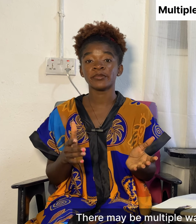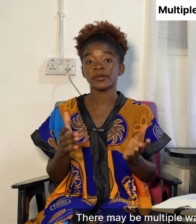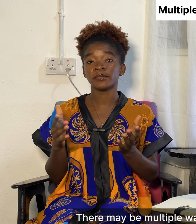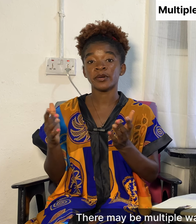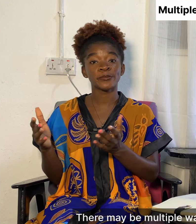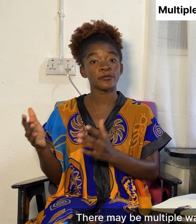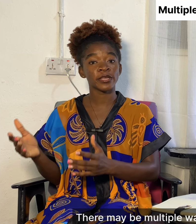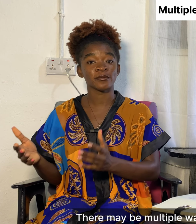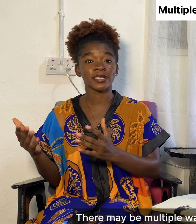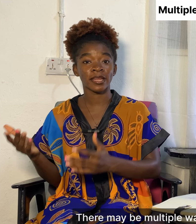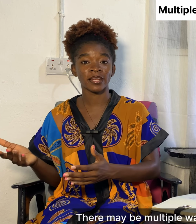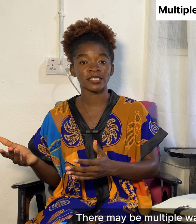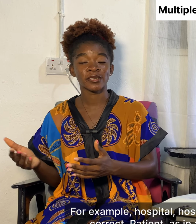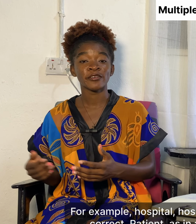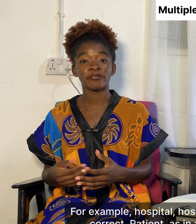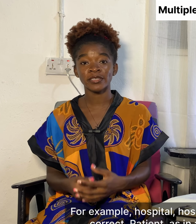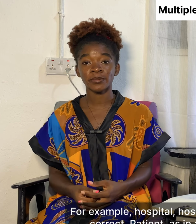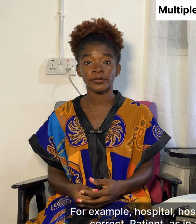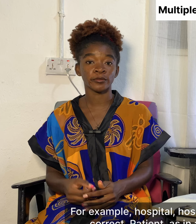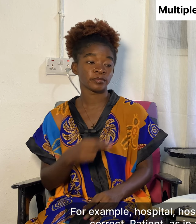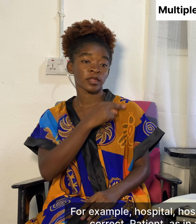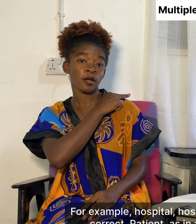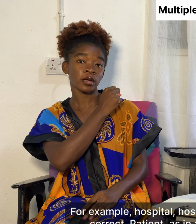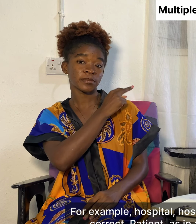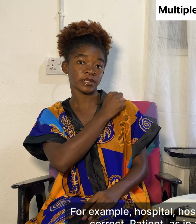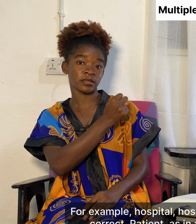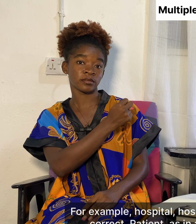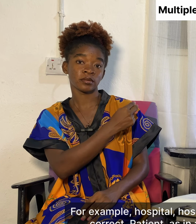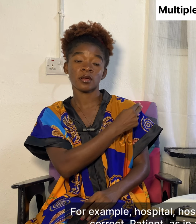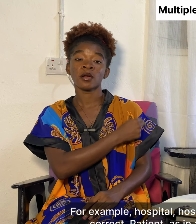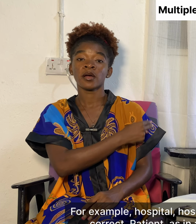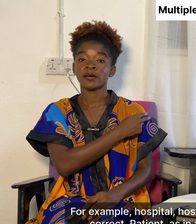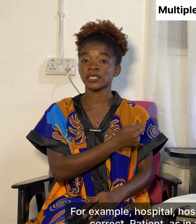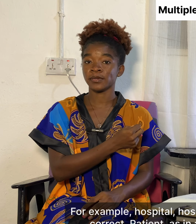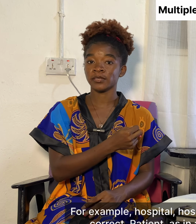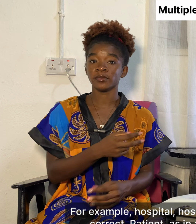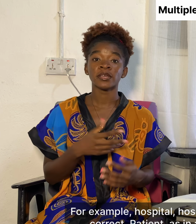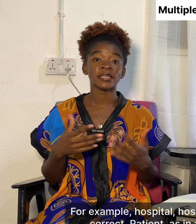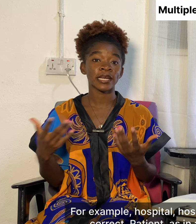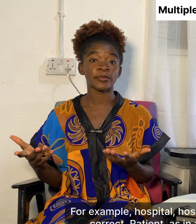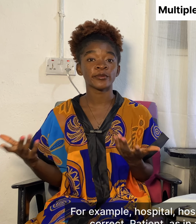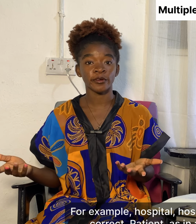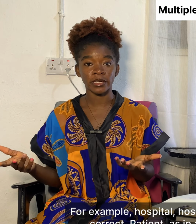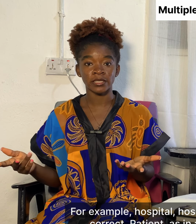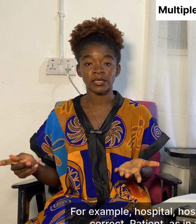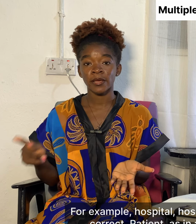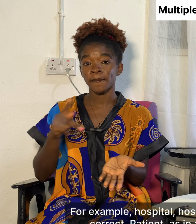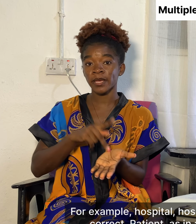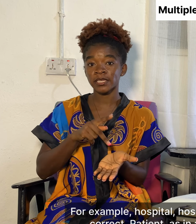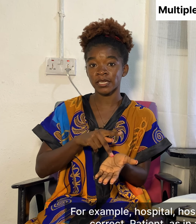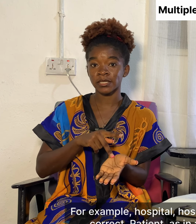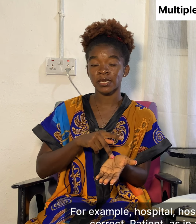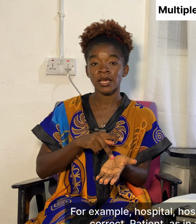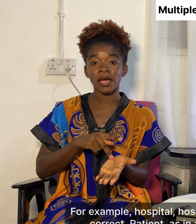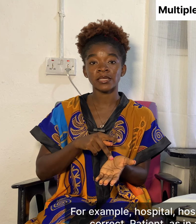be multiple ways of signing it. For example, hospital, hospital. They are both correct. Patient, as